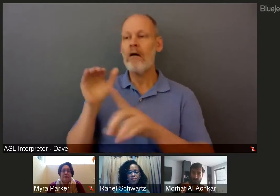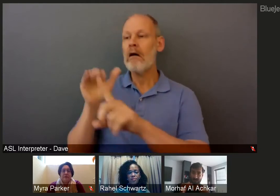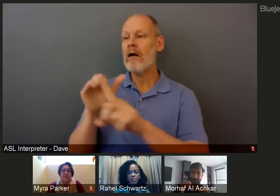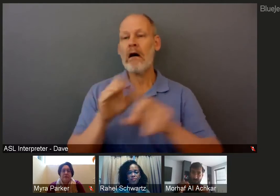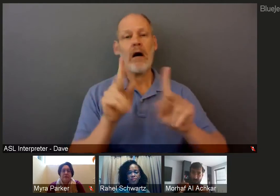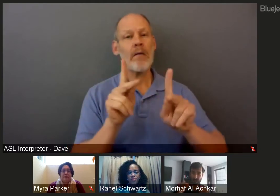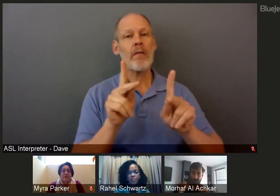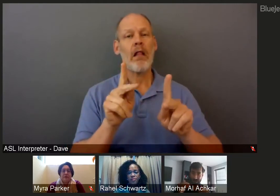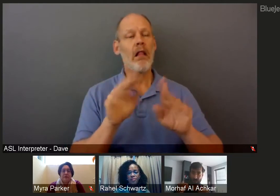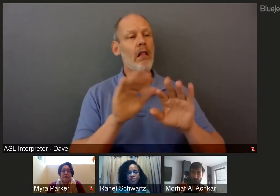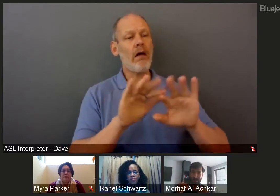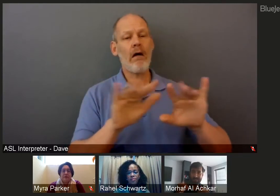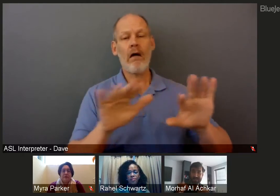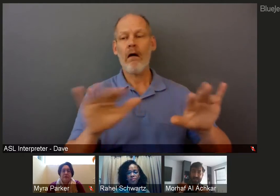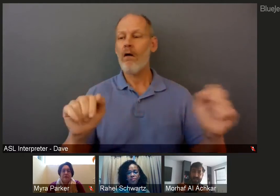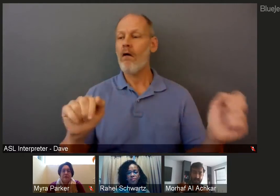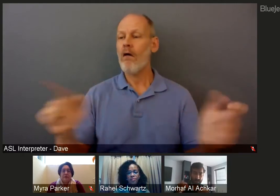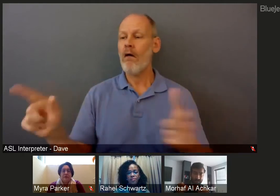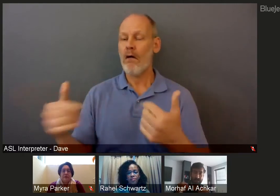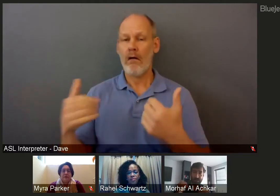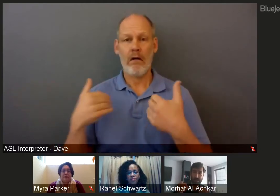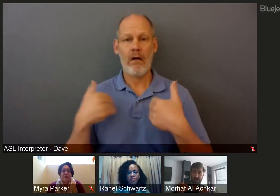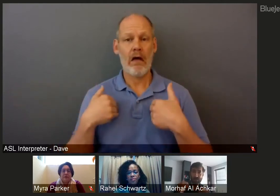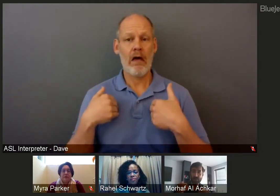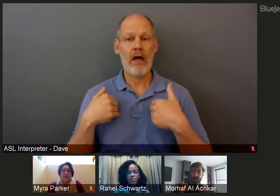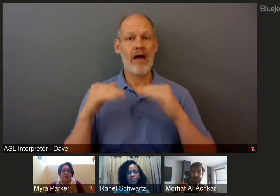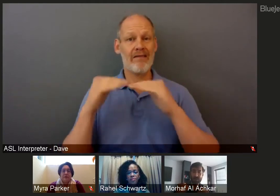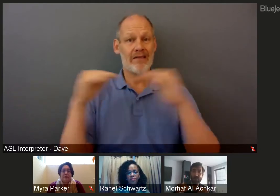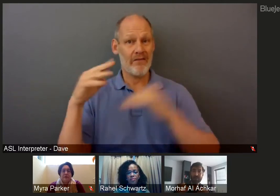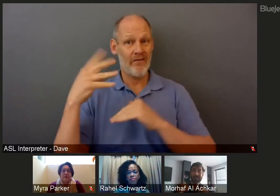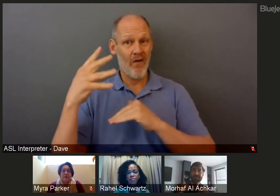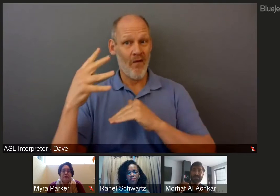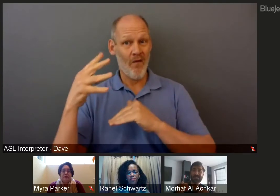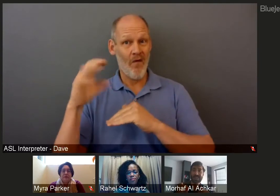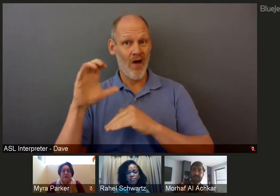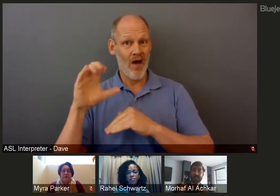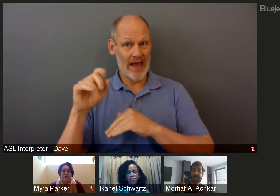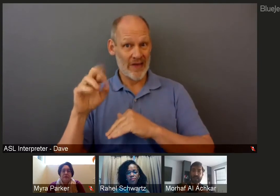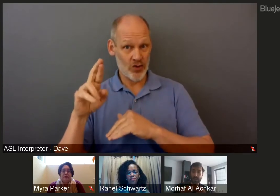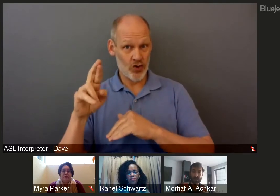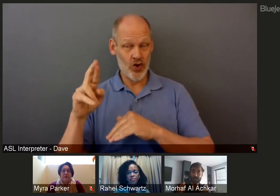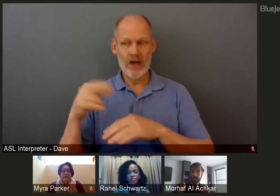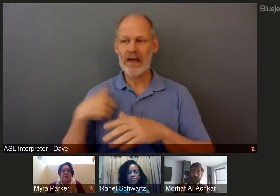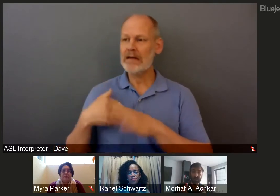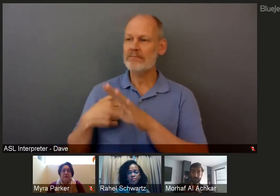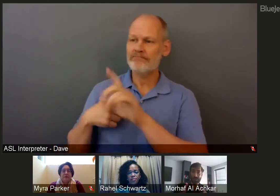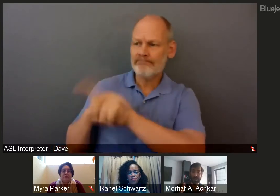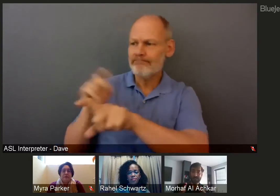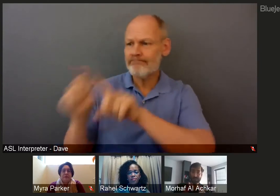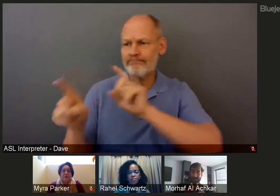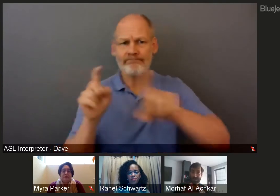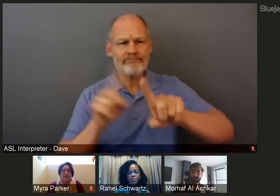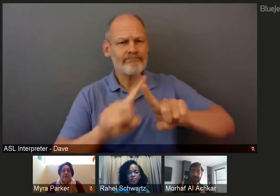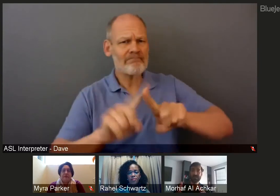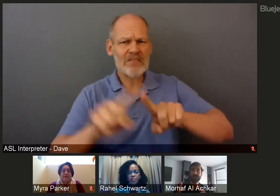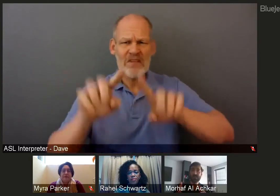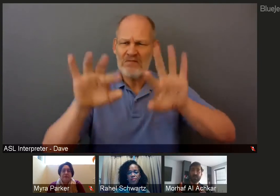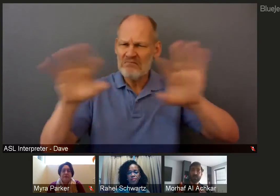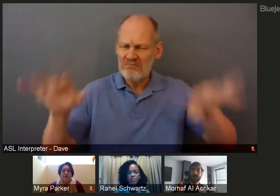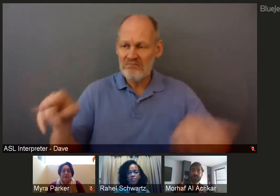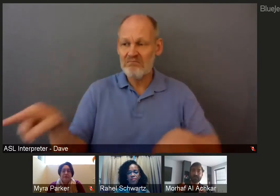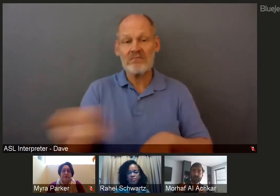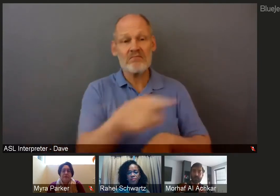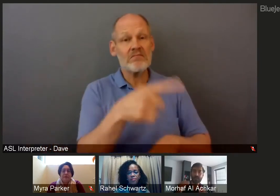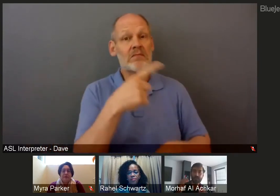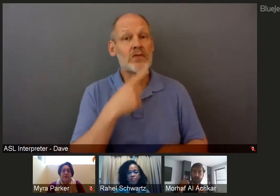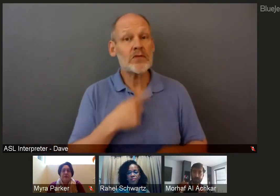disease is starting to become like a chronic disease. They said first and foremost, they want understanding. They're struggling. Their cancer is an experience of